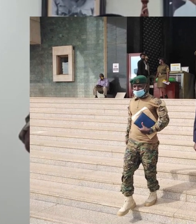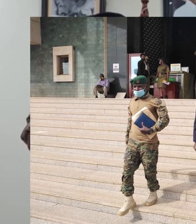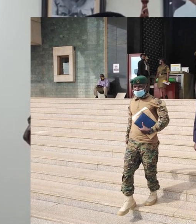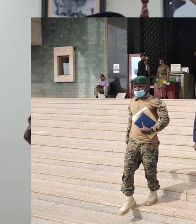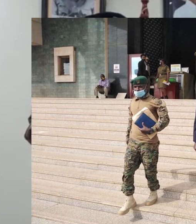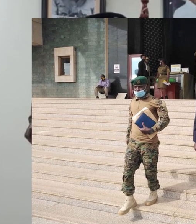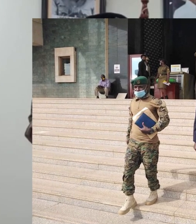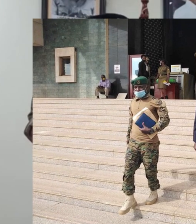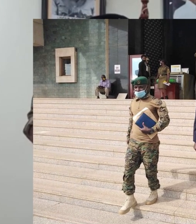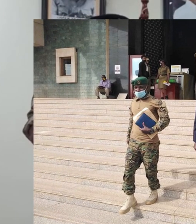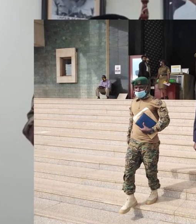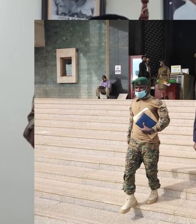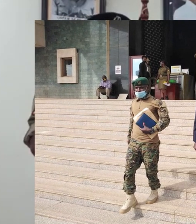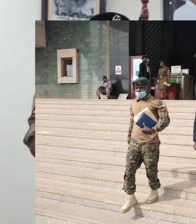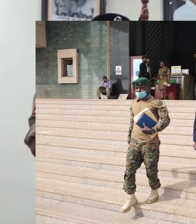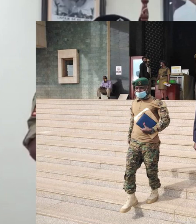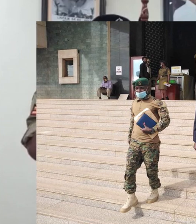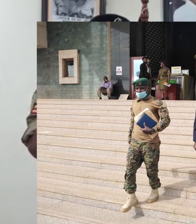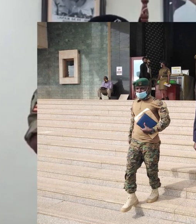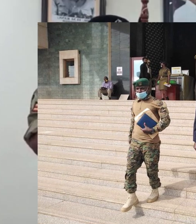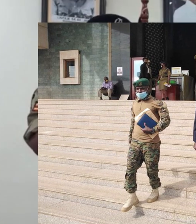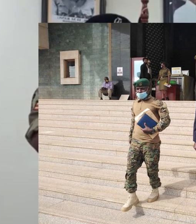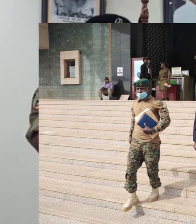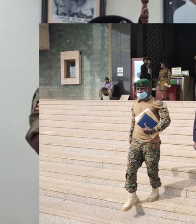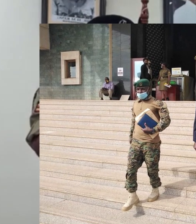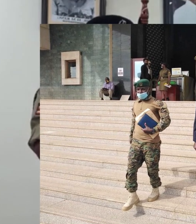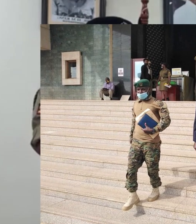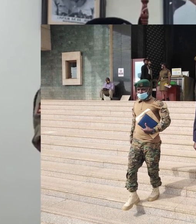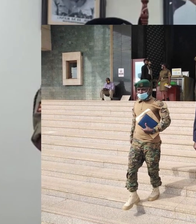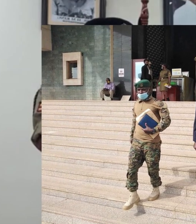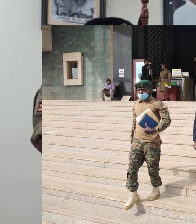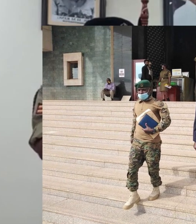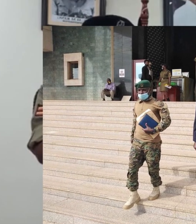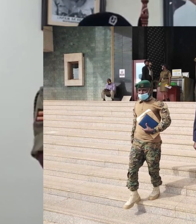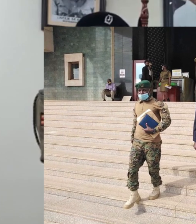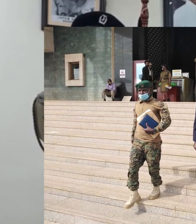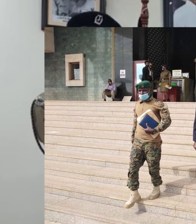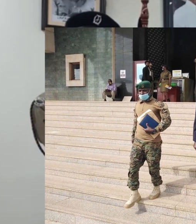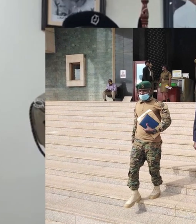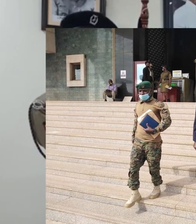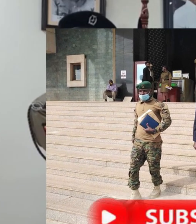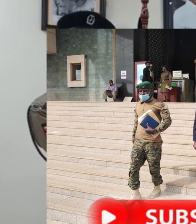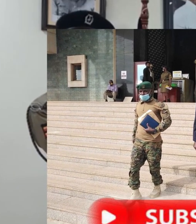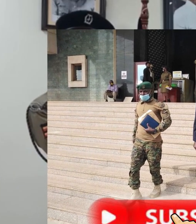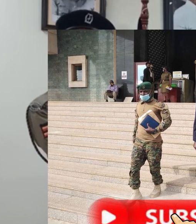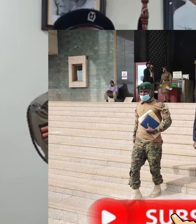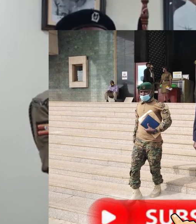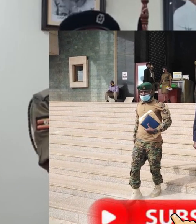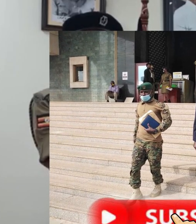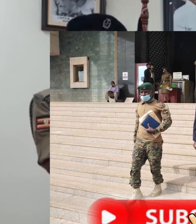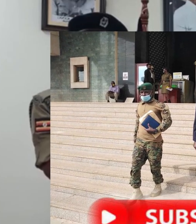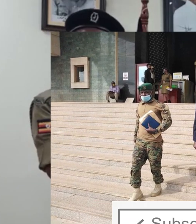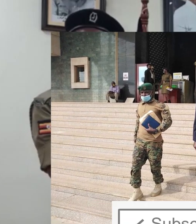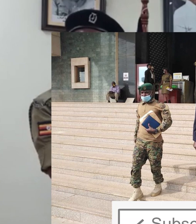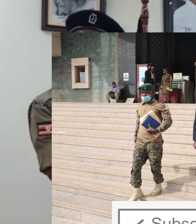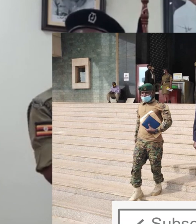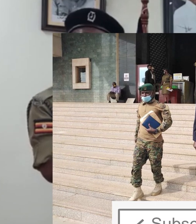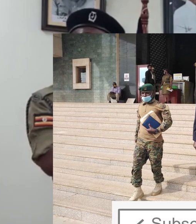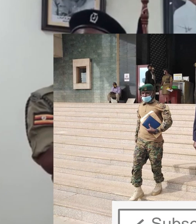ssennyiga omukambwe, abasabye okuba nga mwambala obukookolo